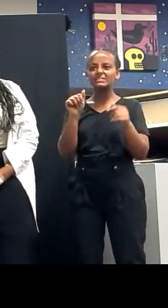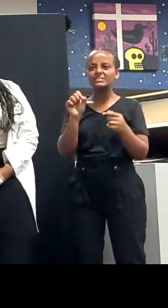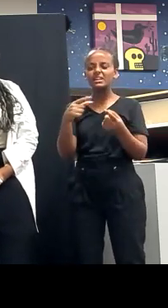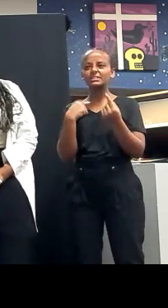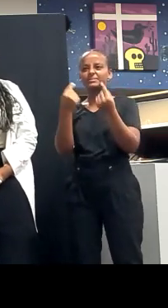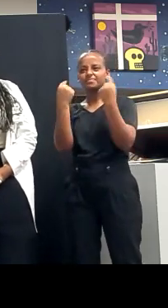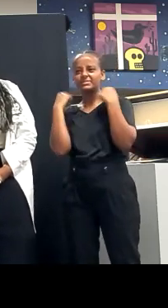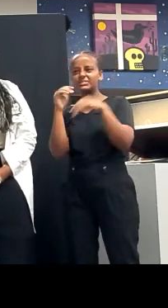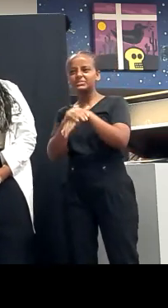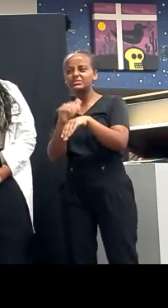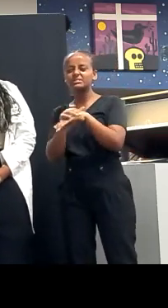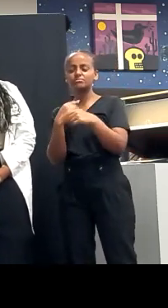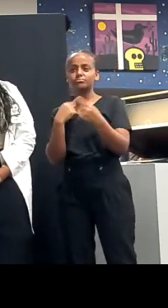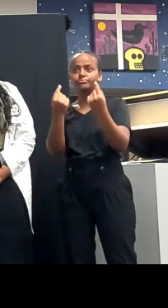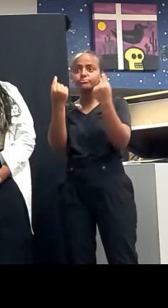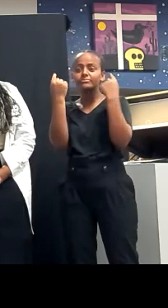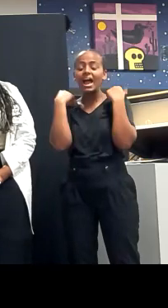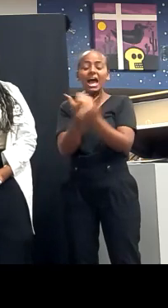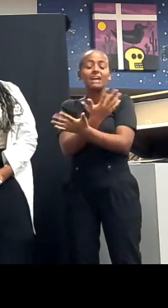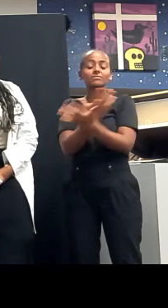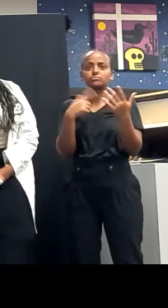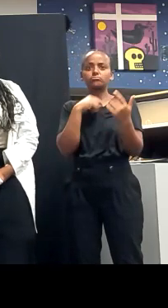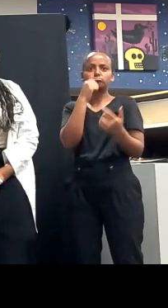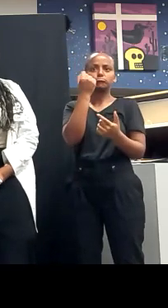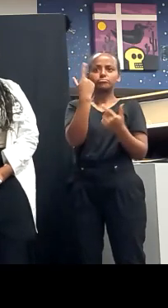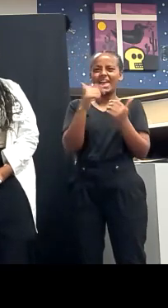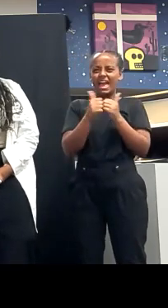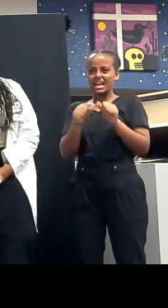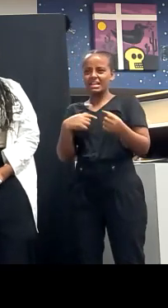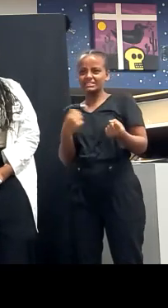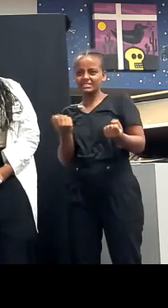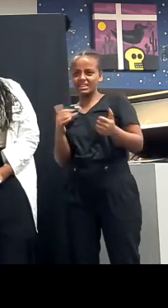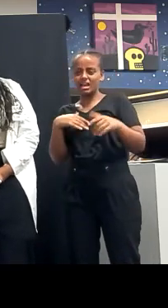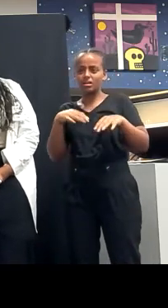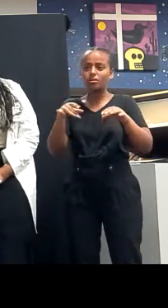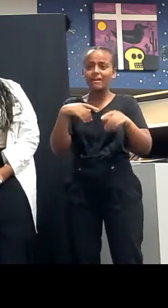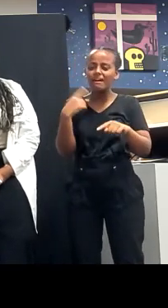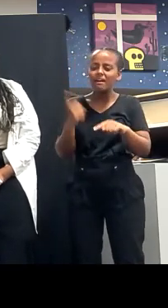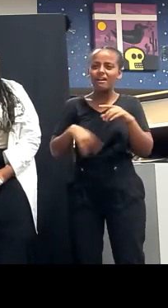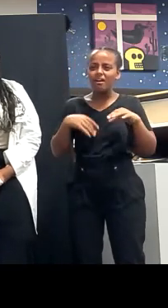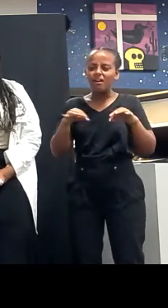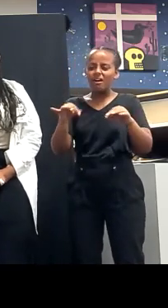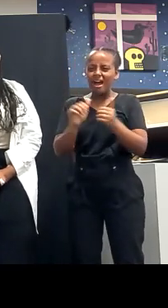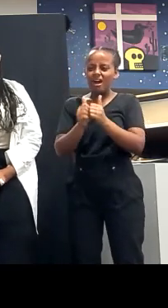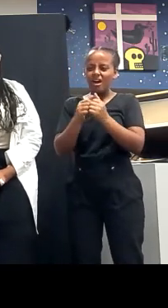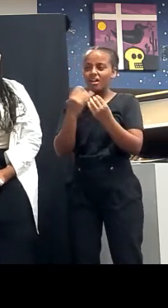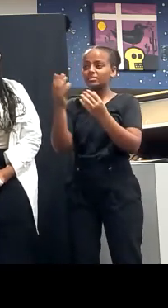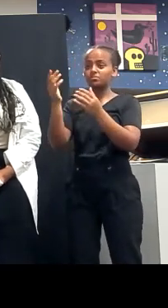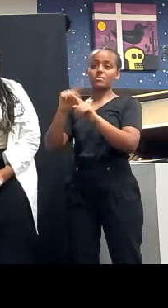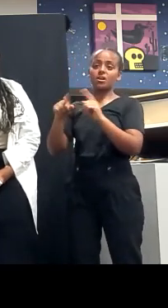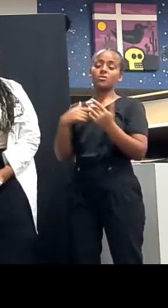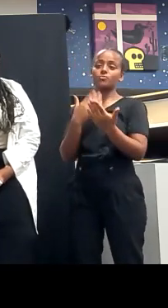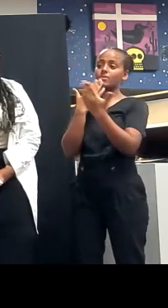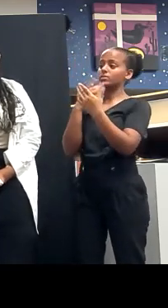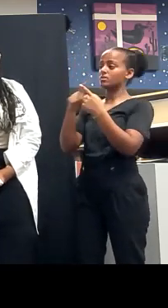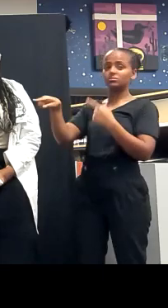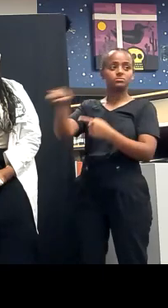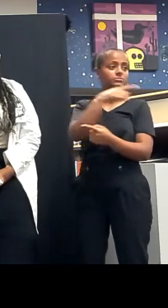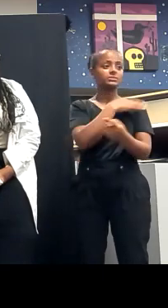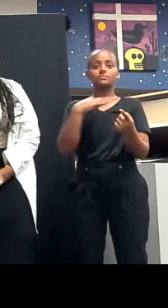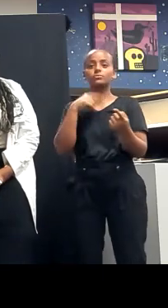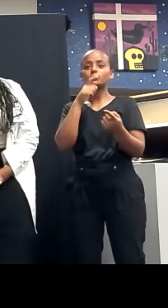in 6th grade, and I really didn't understand ASL or English at that point. I didn't understand anything. You know, I was learning how I could sign. I was picking